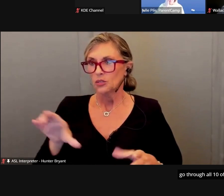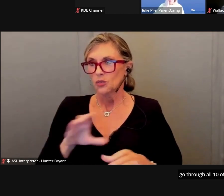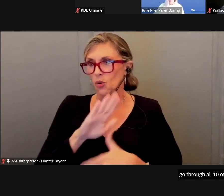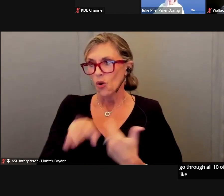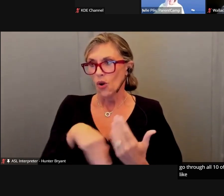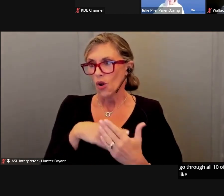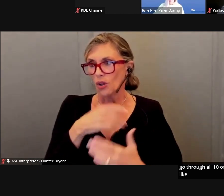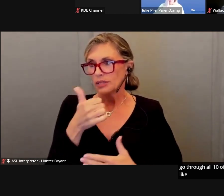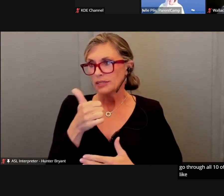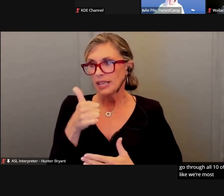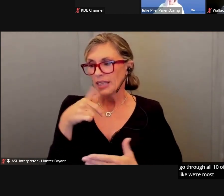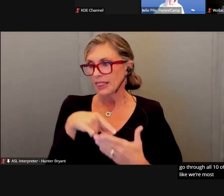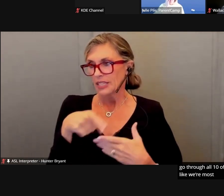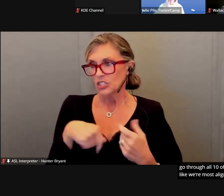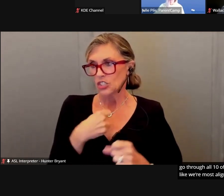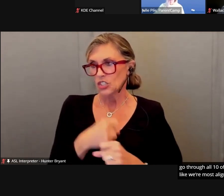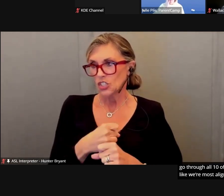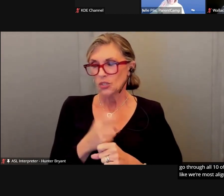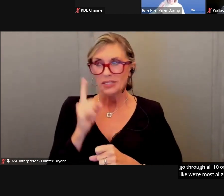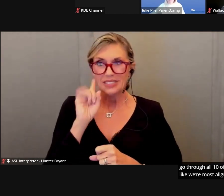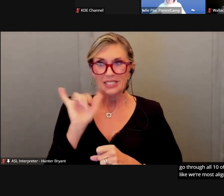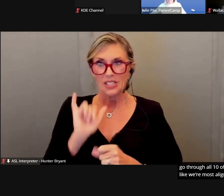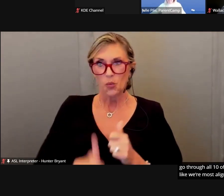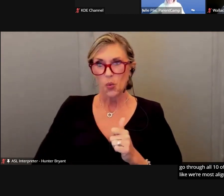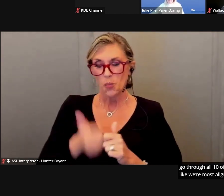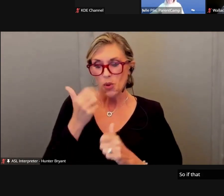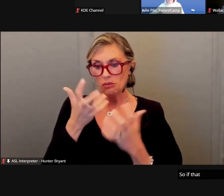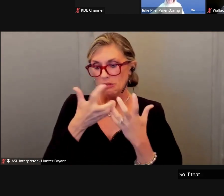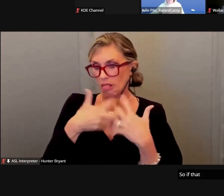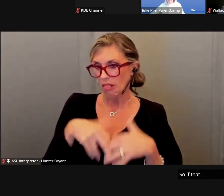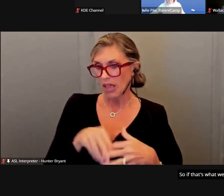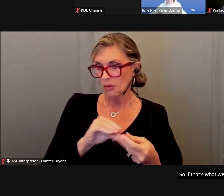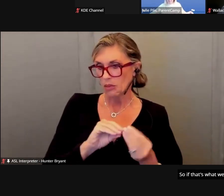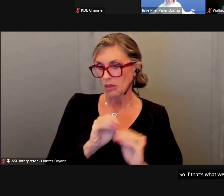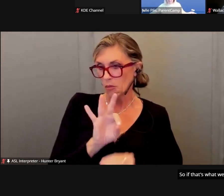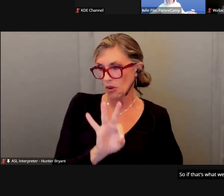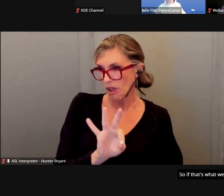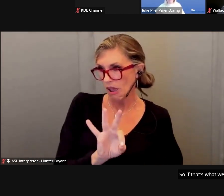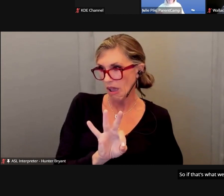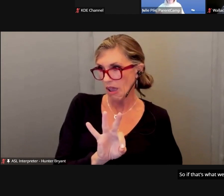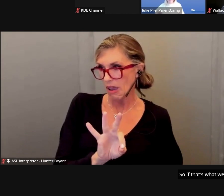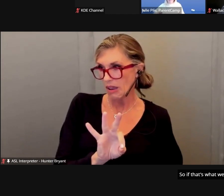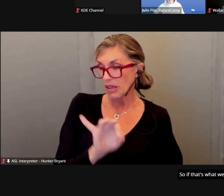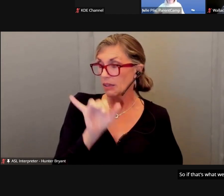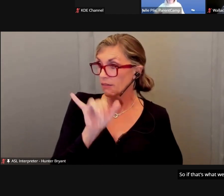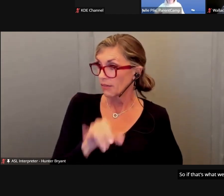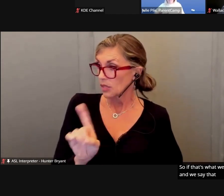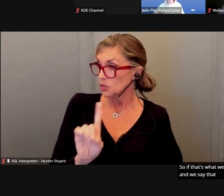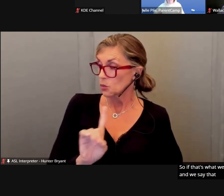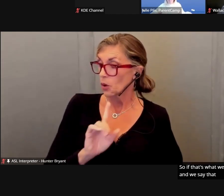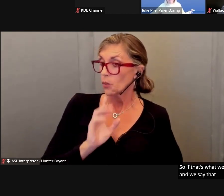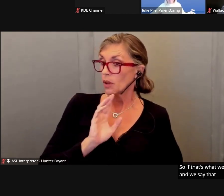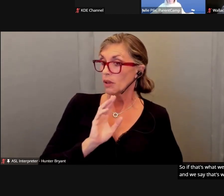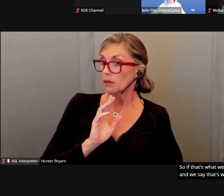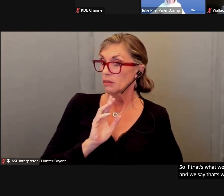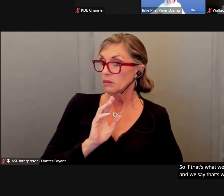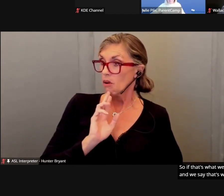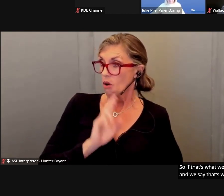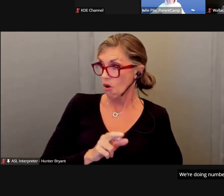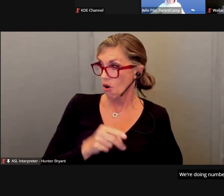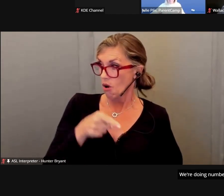most aligned with number 9. So if that's what we are, then I think we just call it and we say, that's what we are. We're doing number 9 this